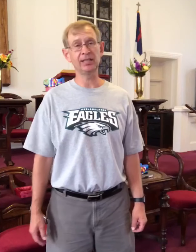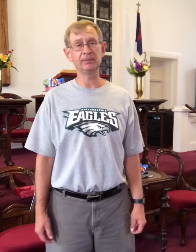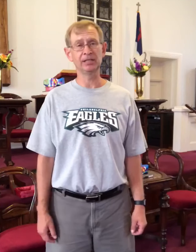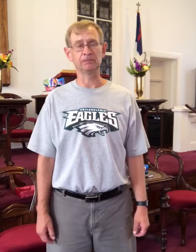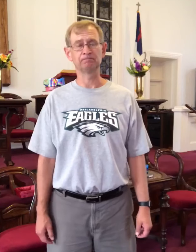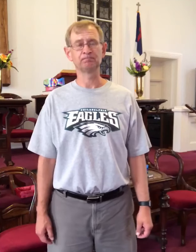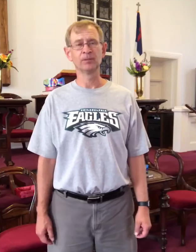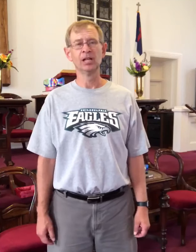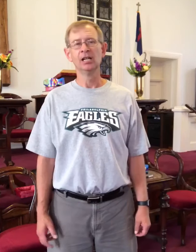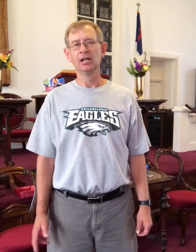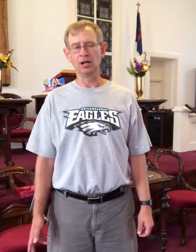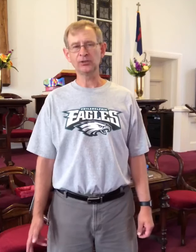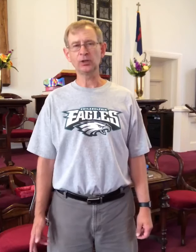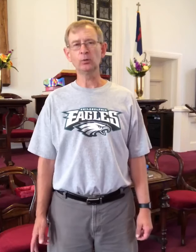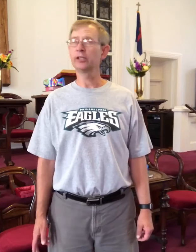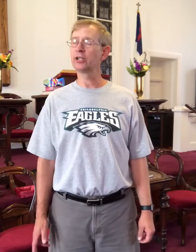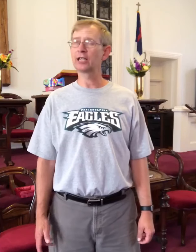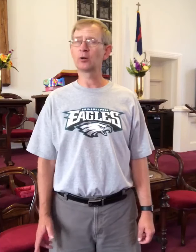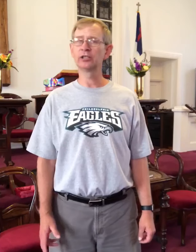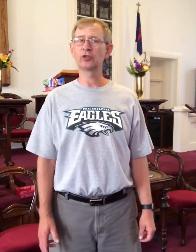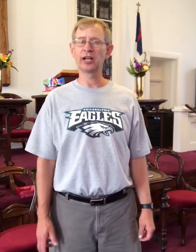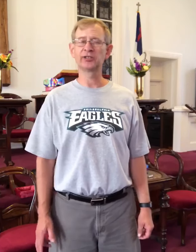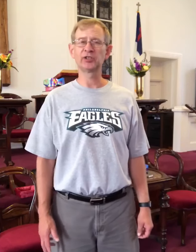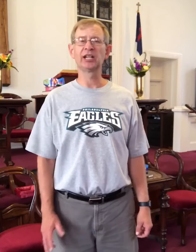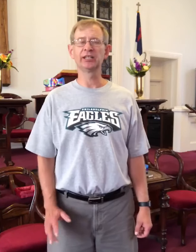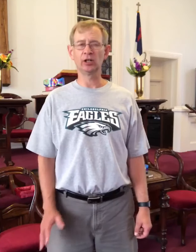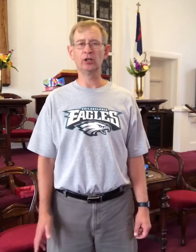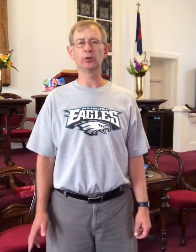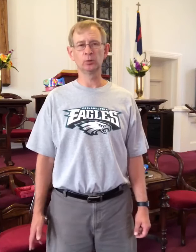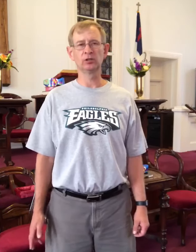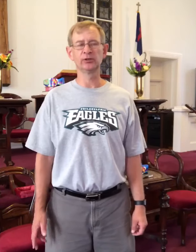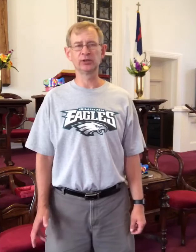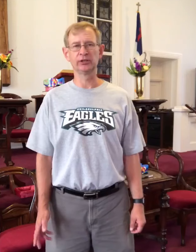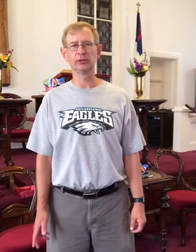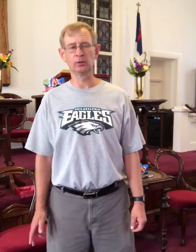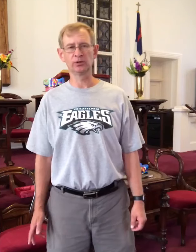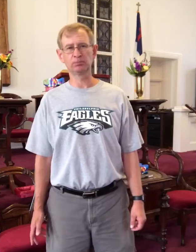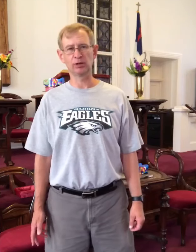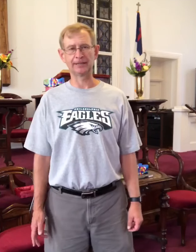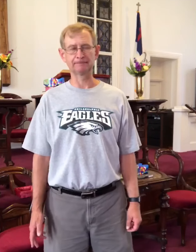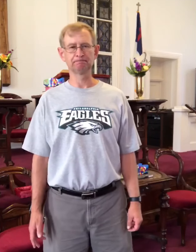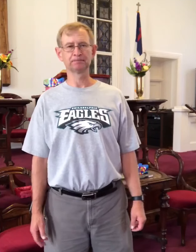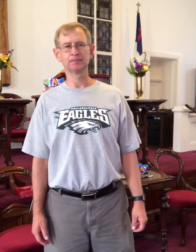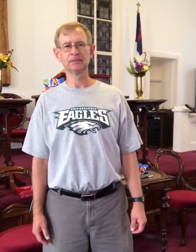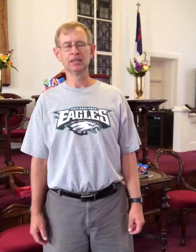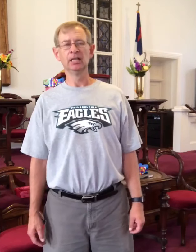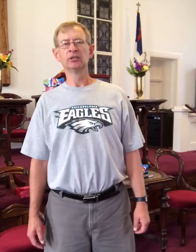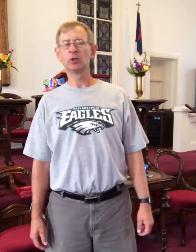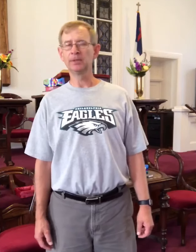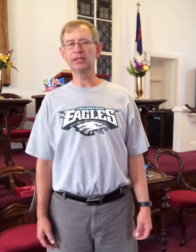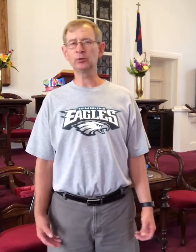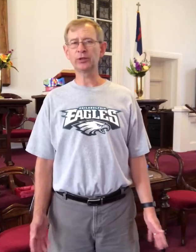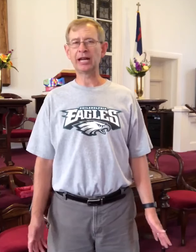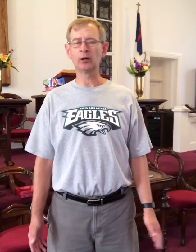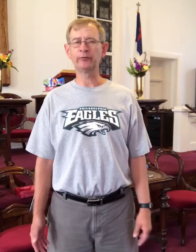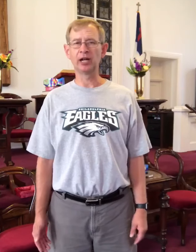me know. Also, we are not going to try to sign all the words in the Lord's Prayer. So it begins with Our